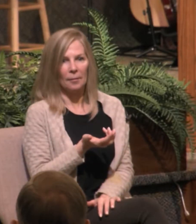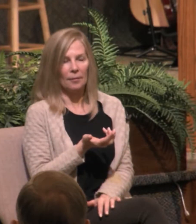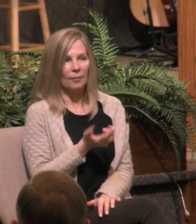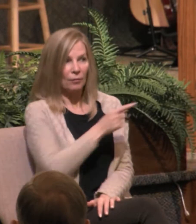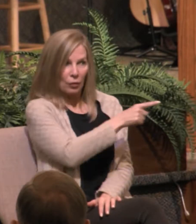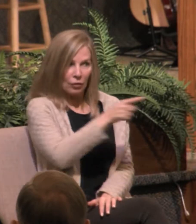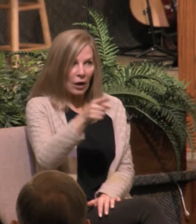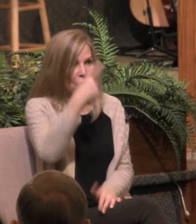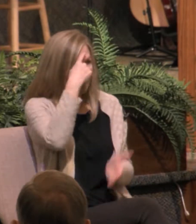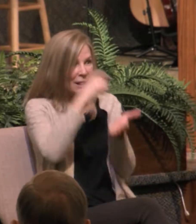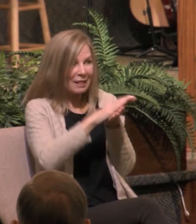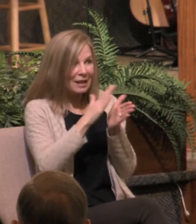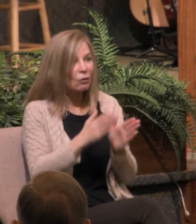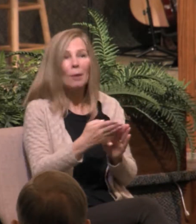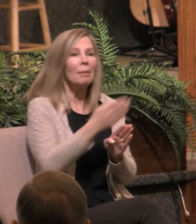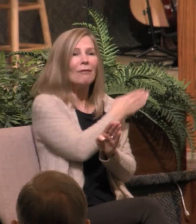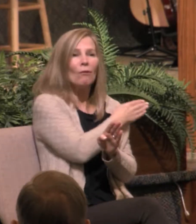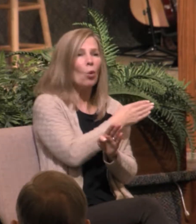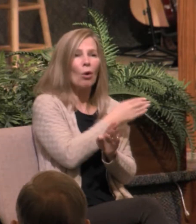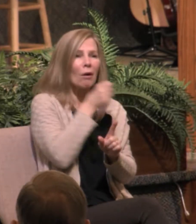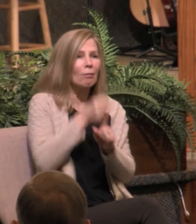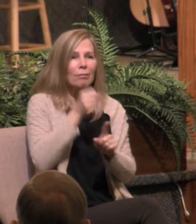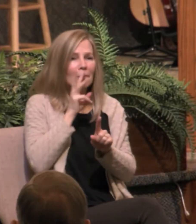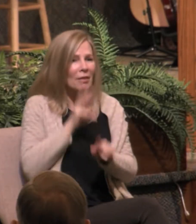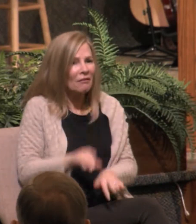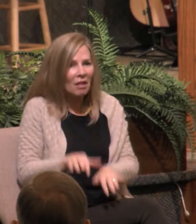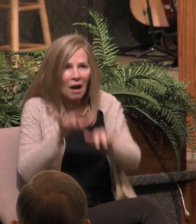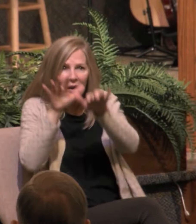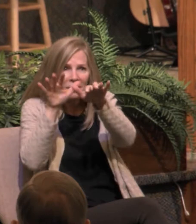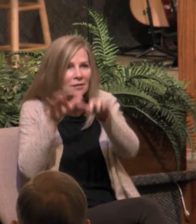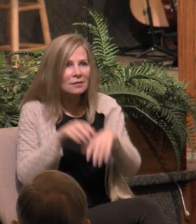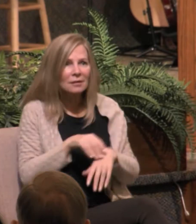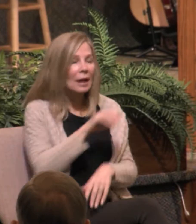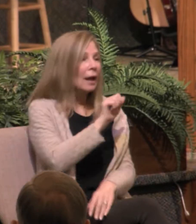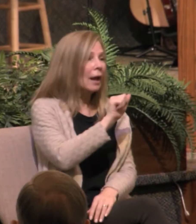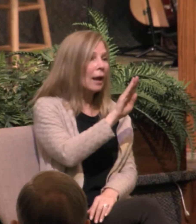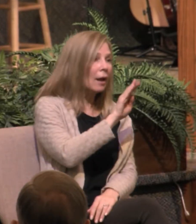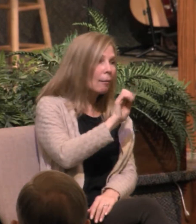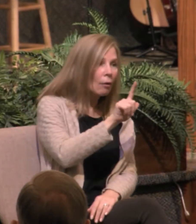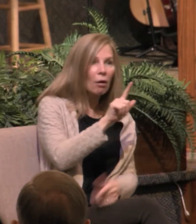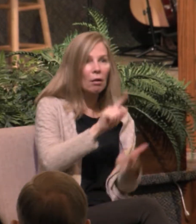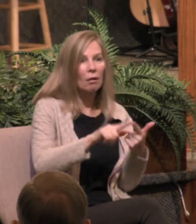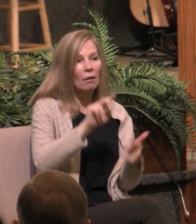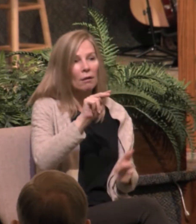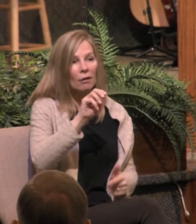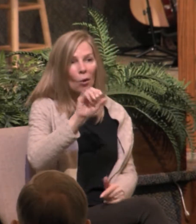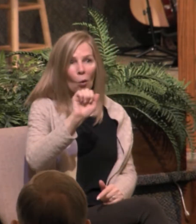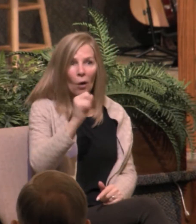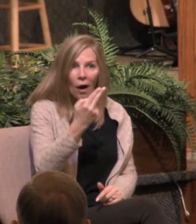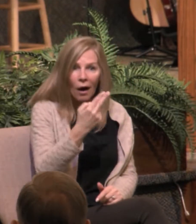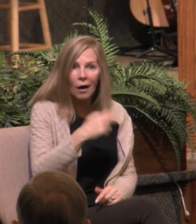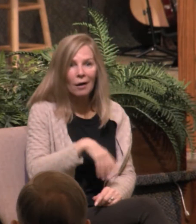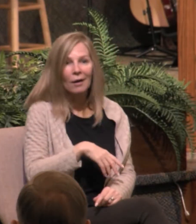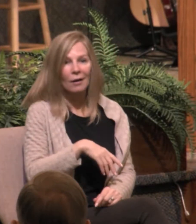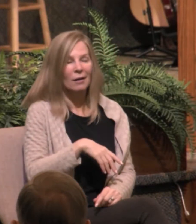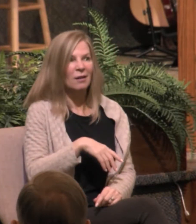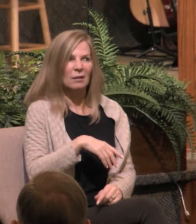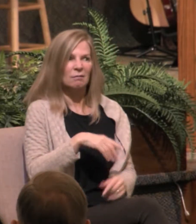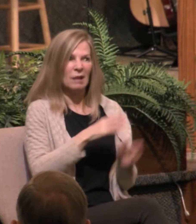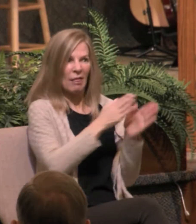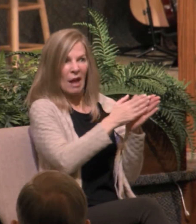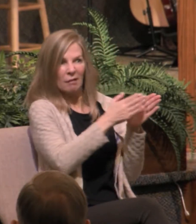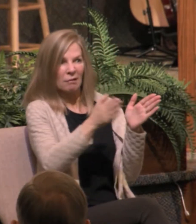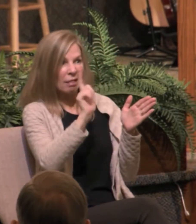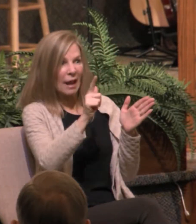There are believers before the flood even came to the earth, Abel and Enoch and Noah. And believers from the era that we refer to as the patriarchs